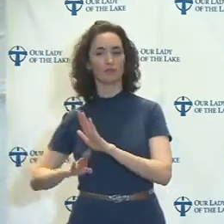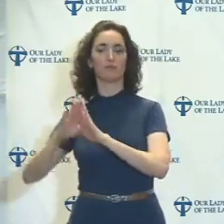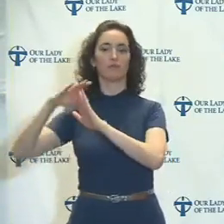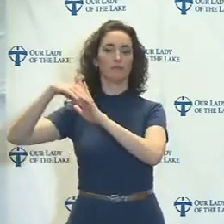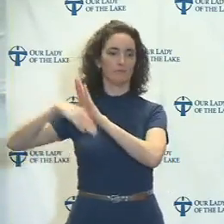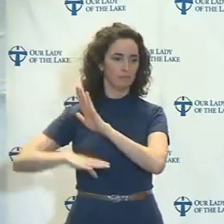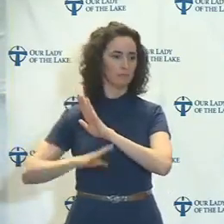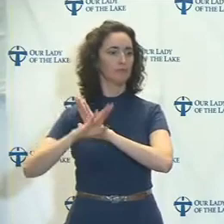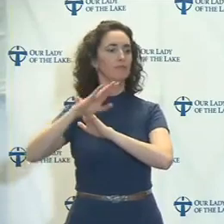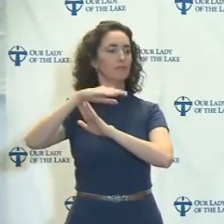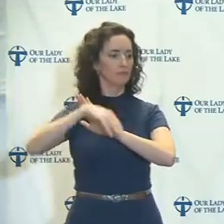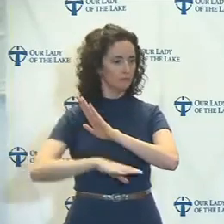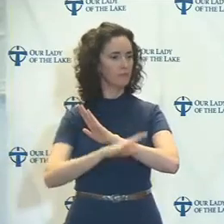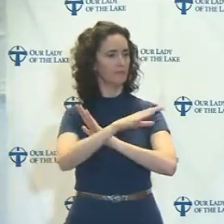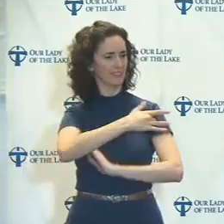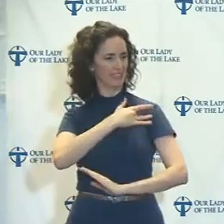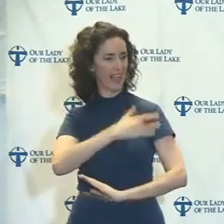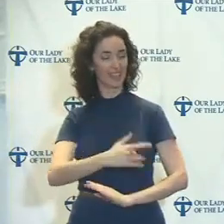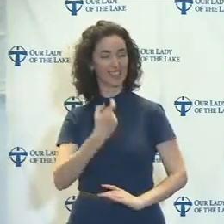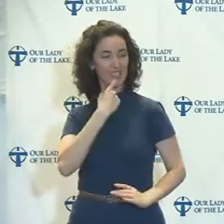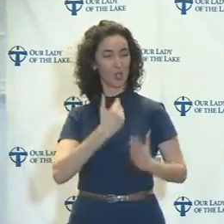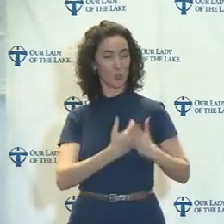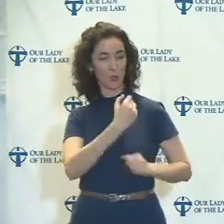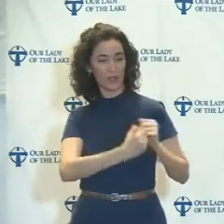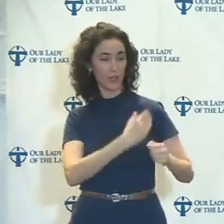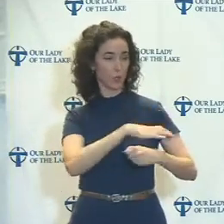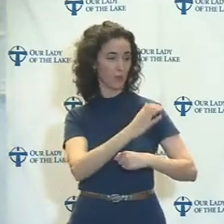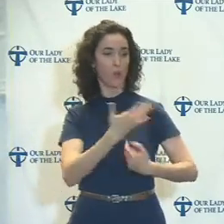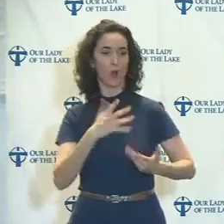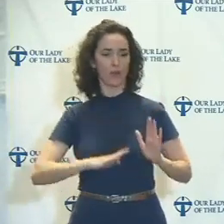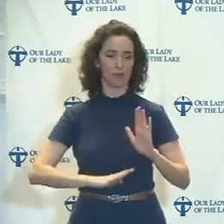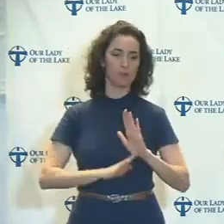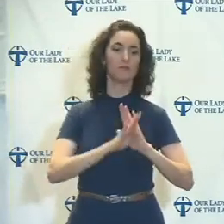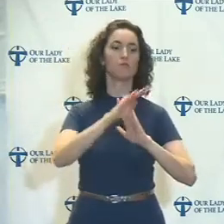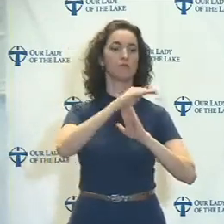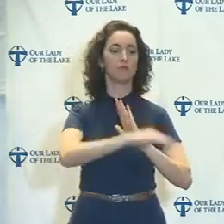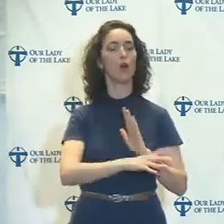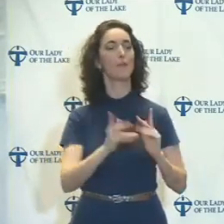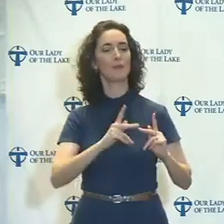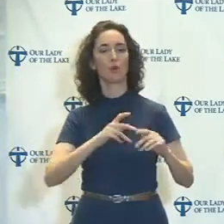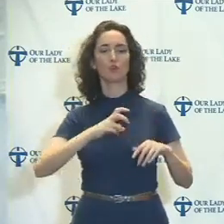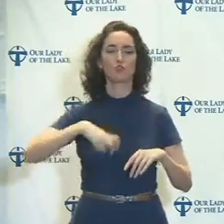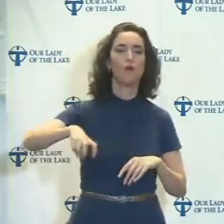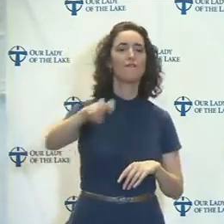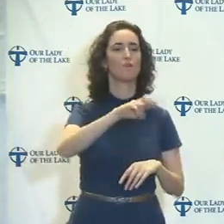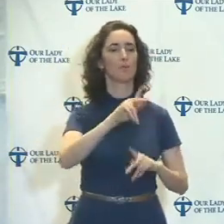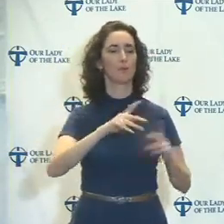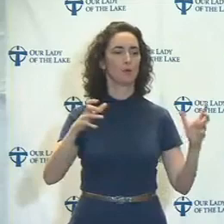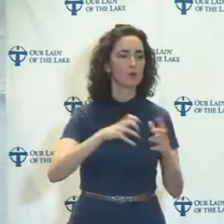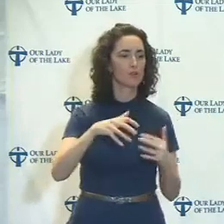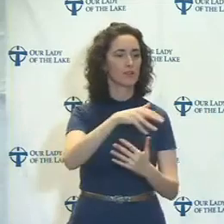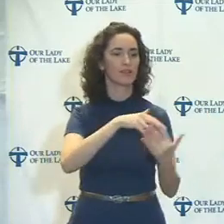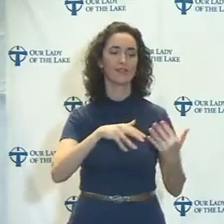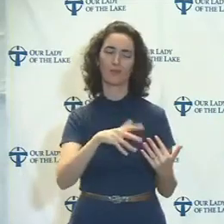a wave over the Christmas and New Year's time with increased travel and increased gatherings. It was rather